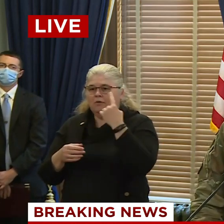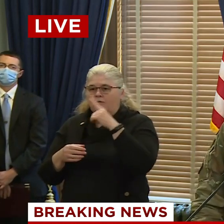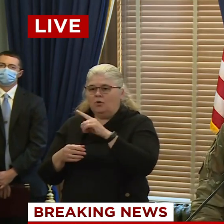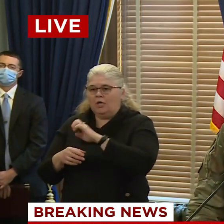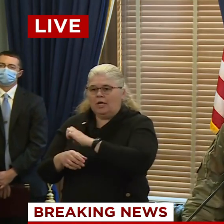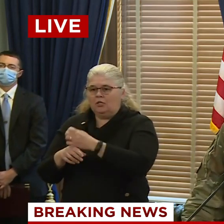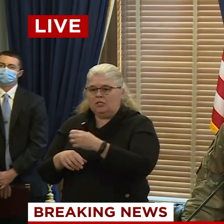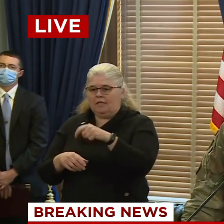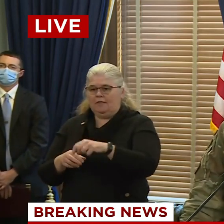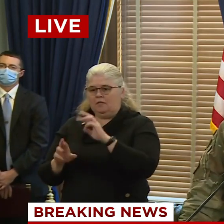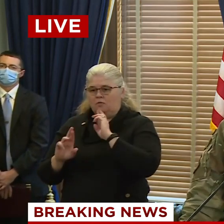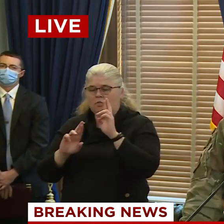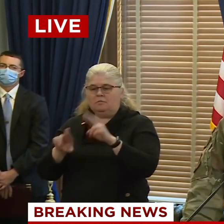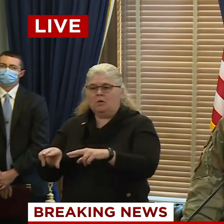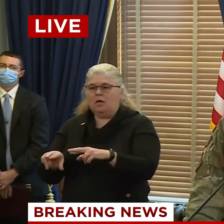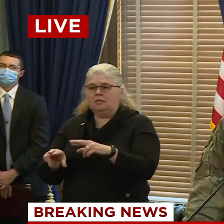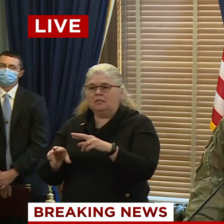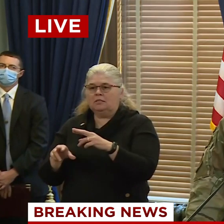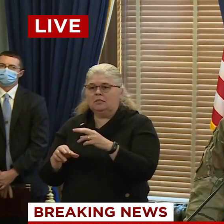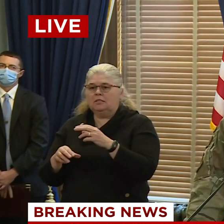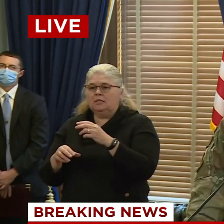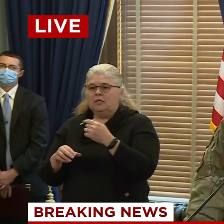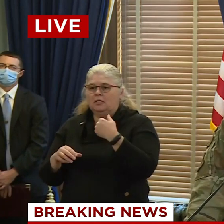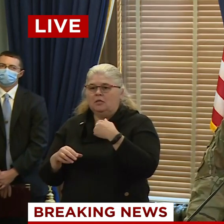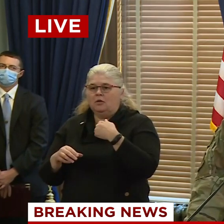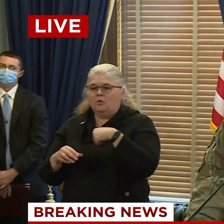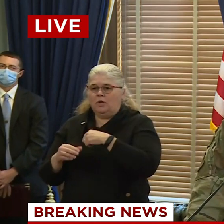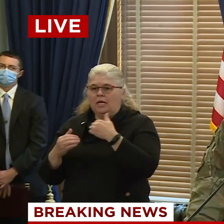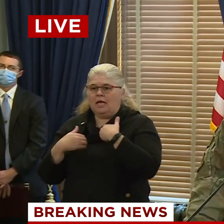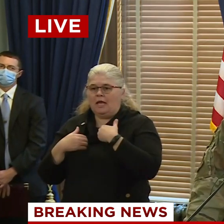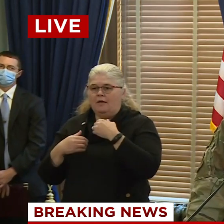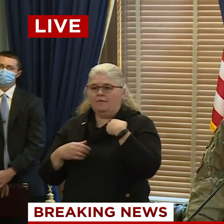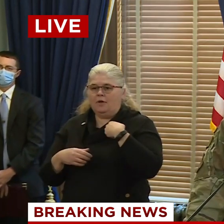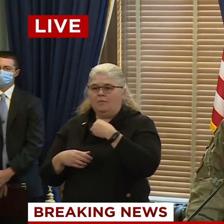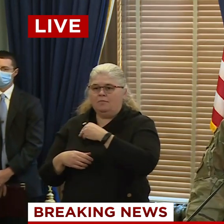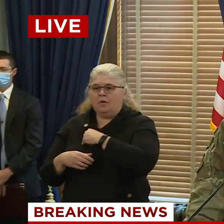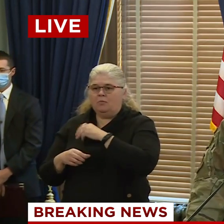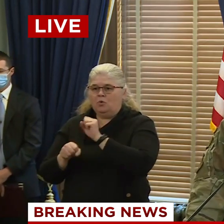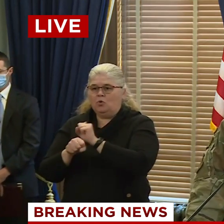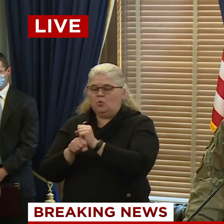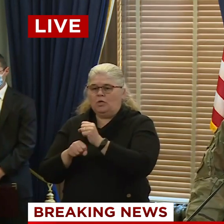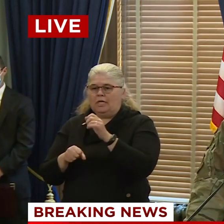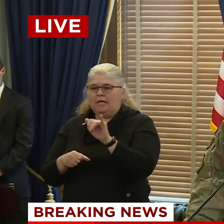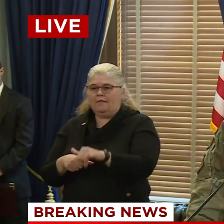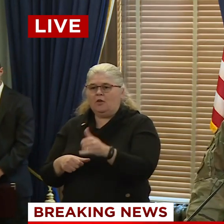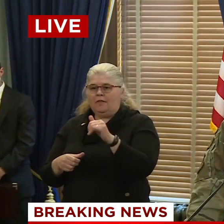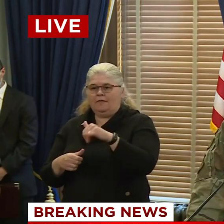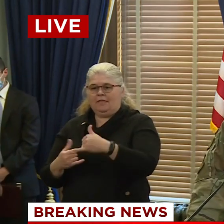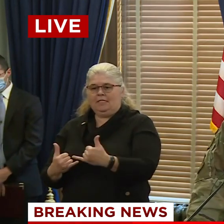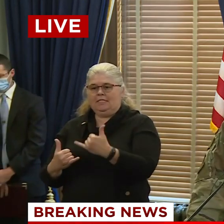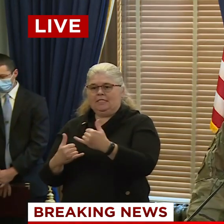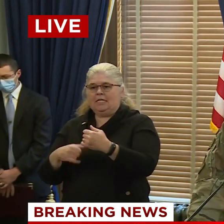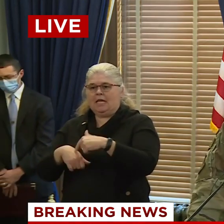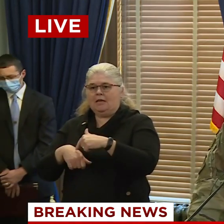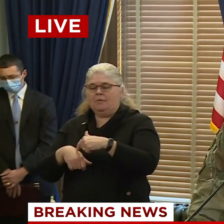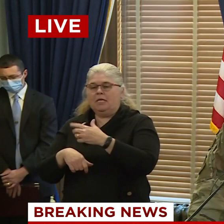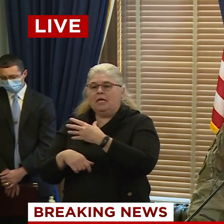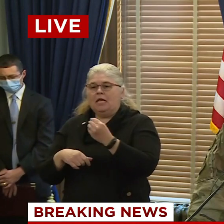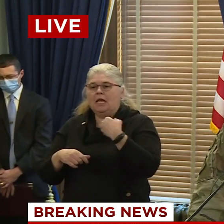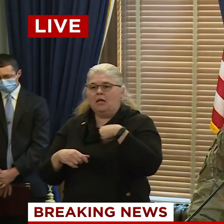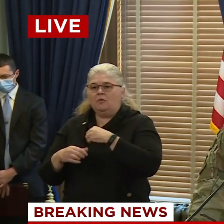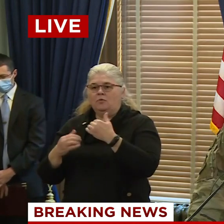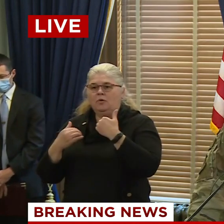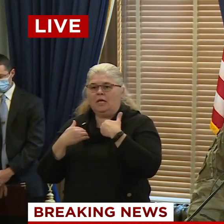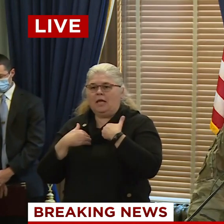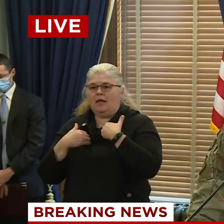this particular response. They have a member working in the State Emergency Operations Center at this time, and they are providing us in the State Emergency Operations Center